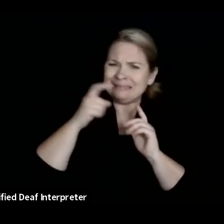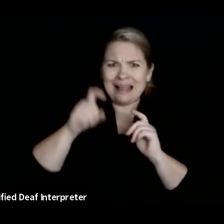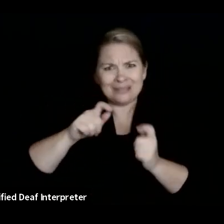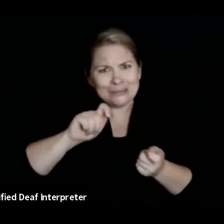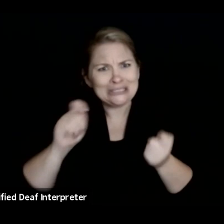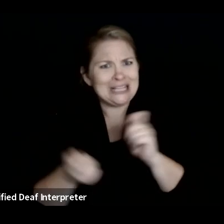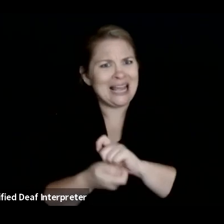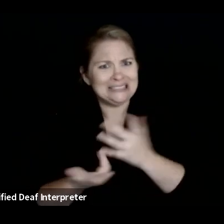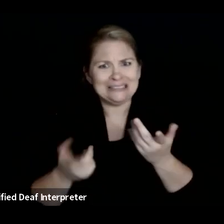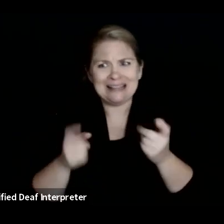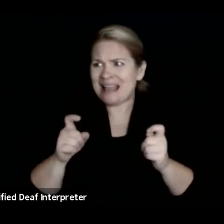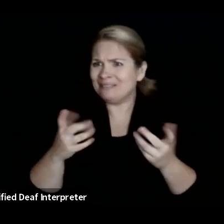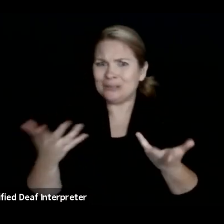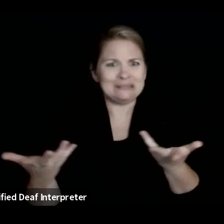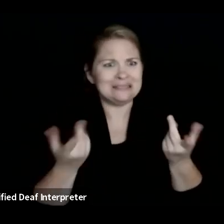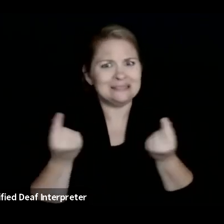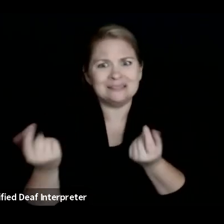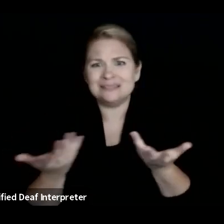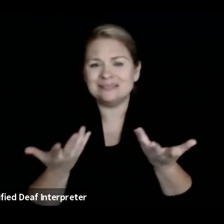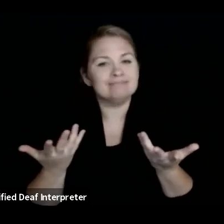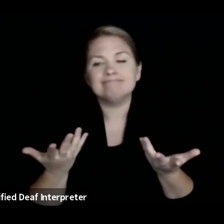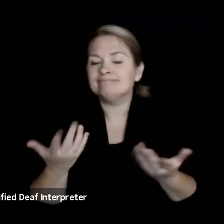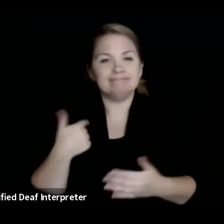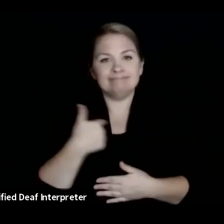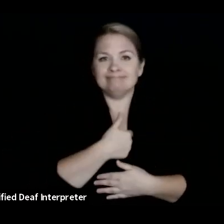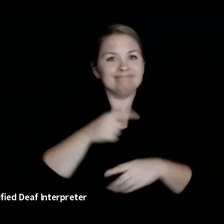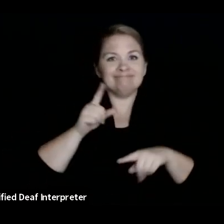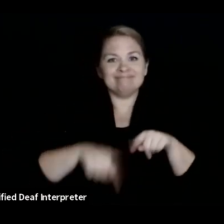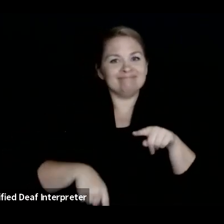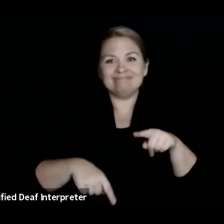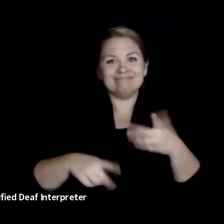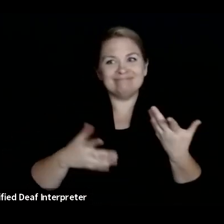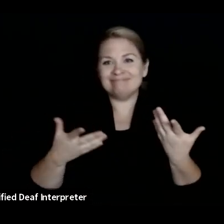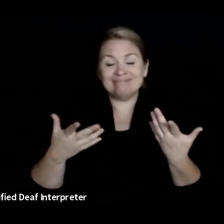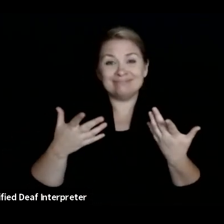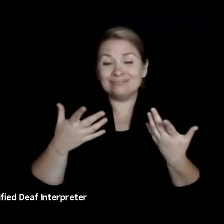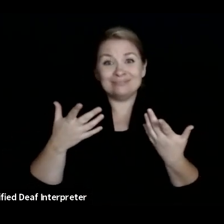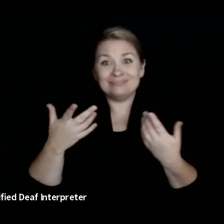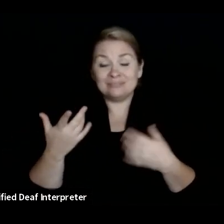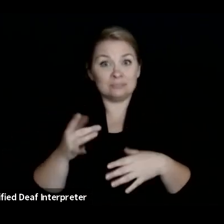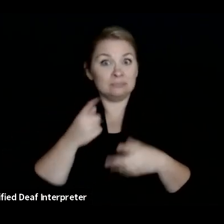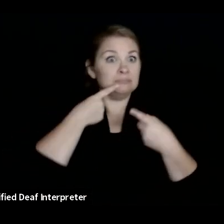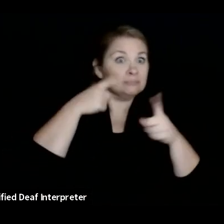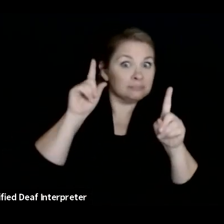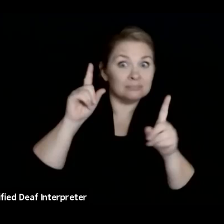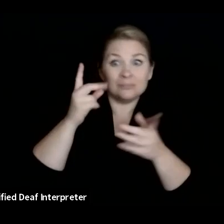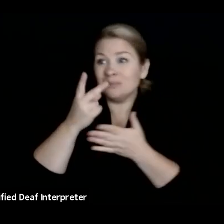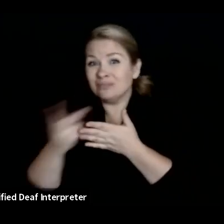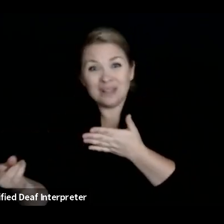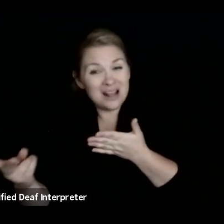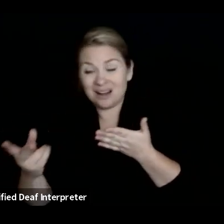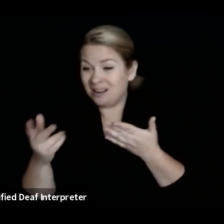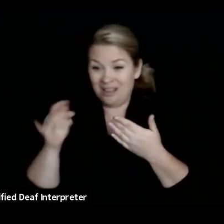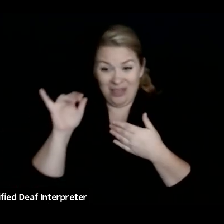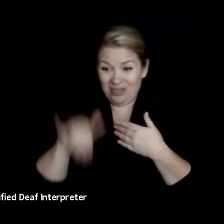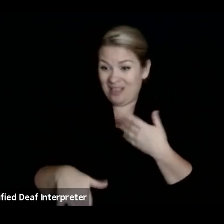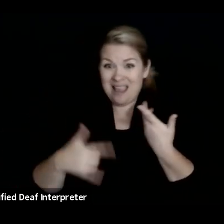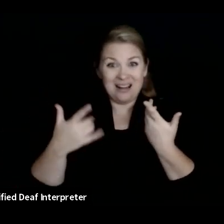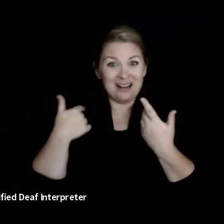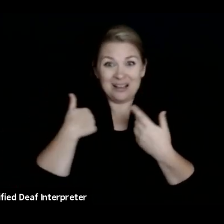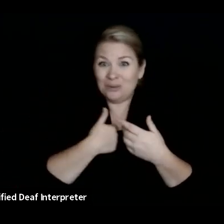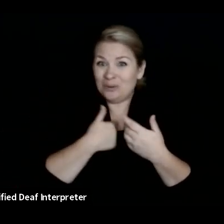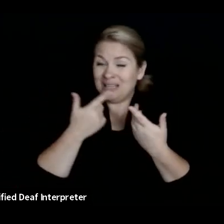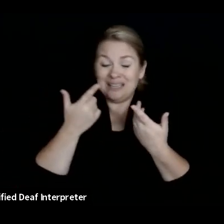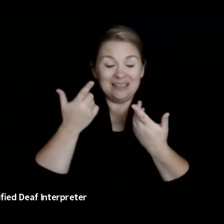The ultimate success or failure of this COVID fight is largely in the hands of each and every individual Minnesotan. No one